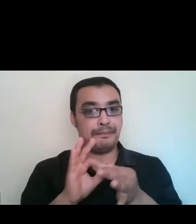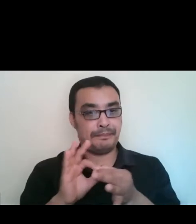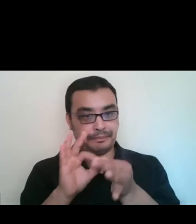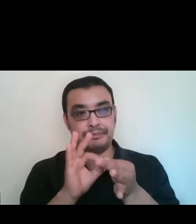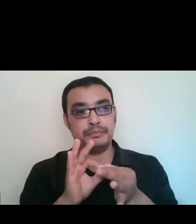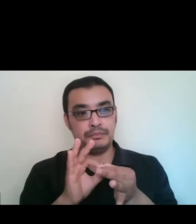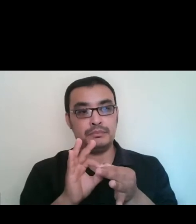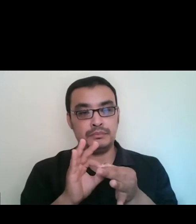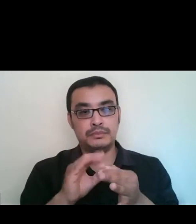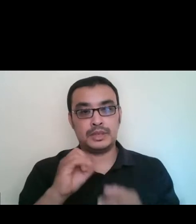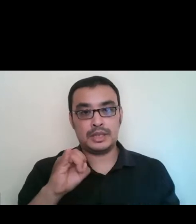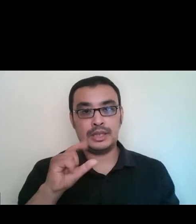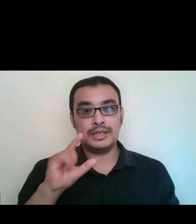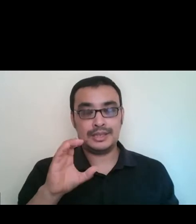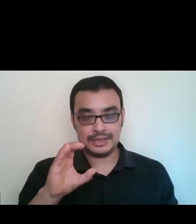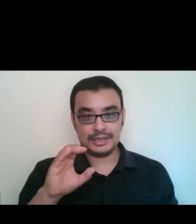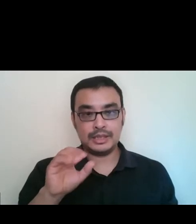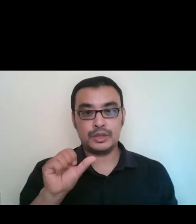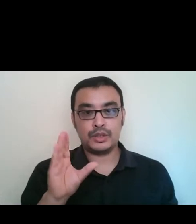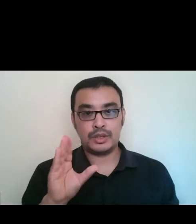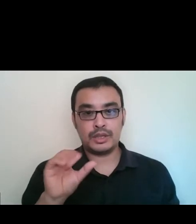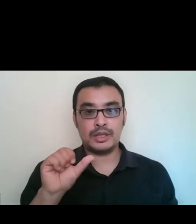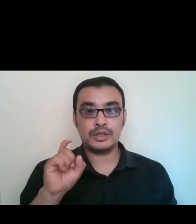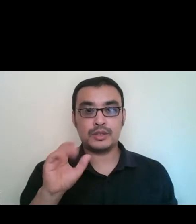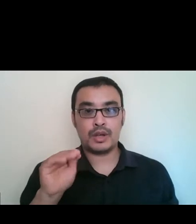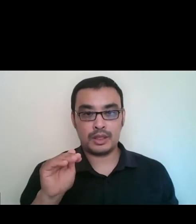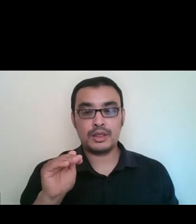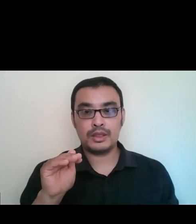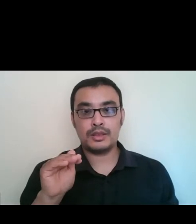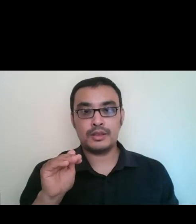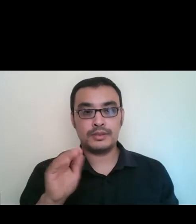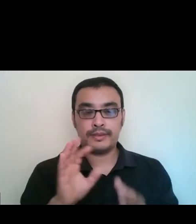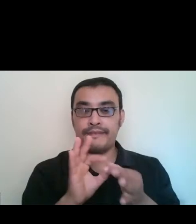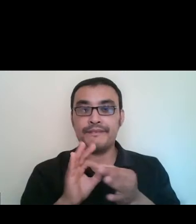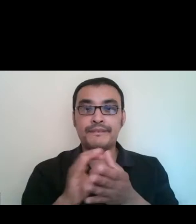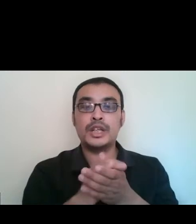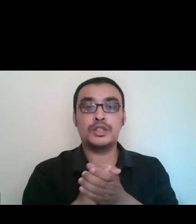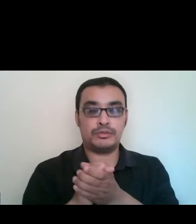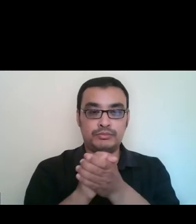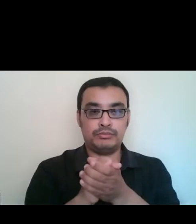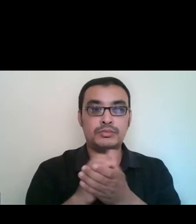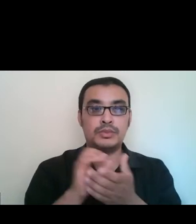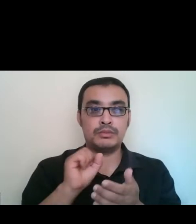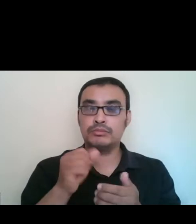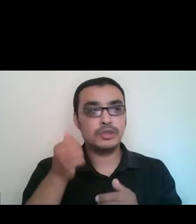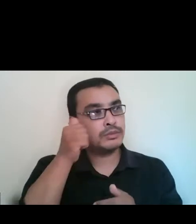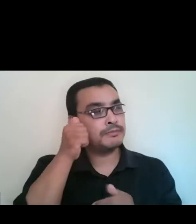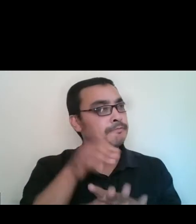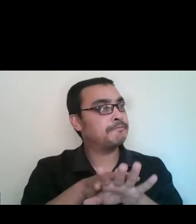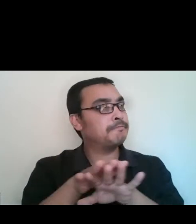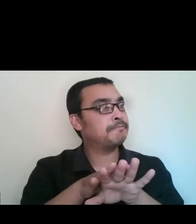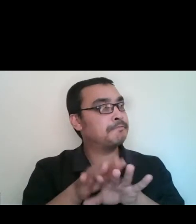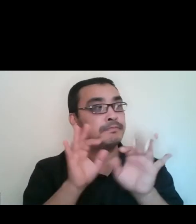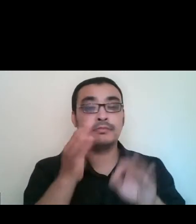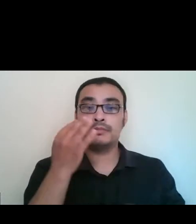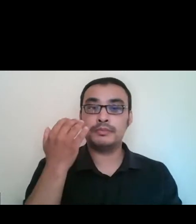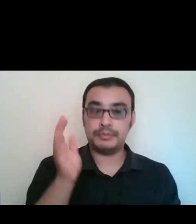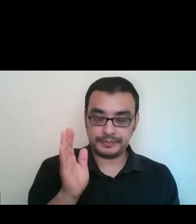for ILC Jai Jagat Fellowship, which has been a wonderful experience for us. In